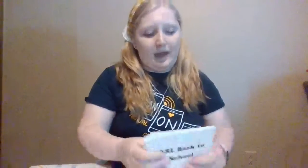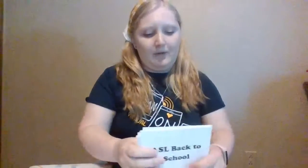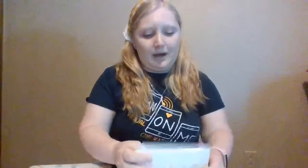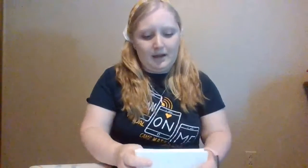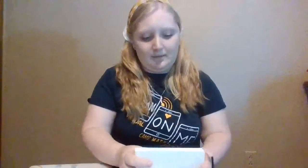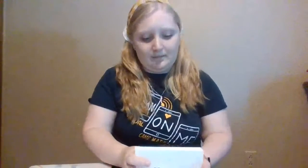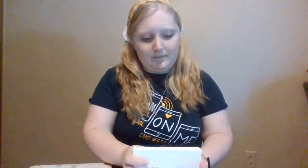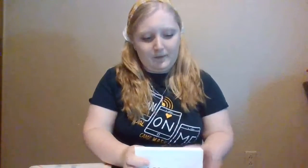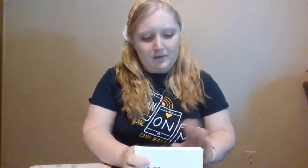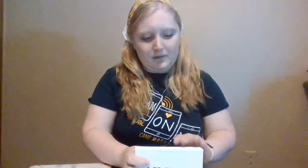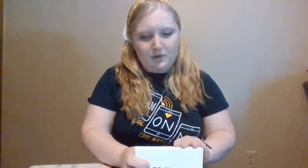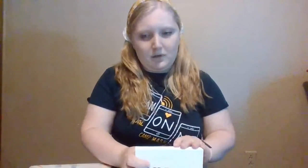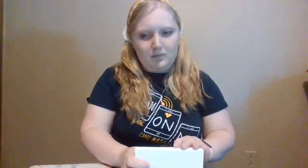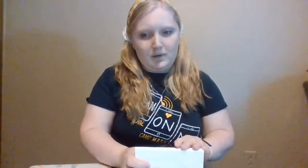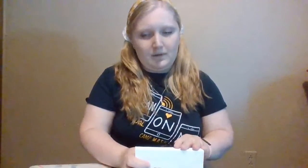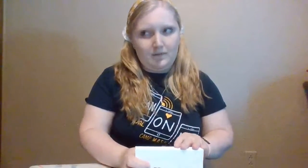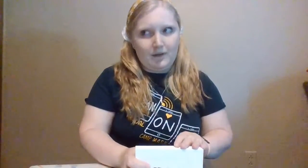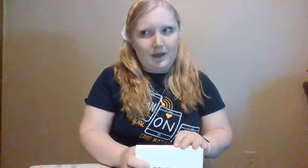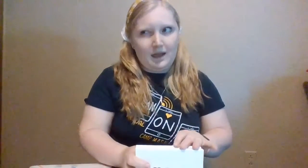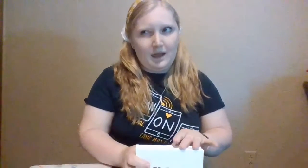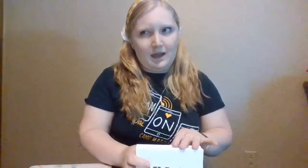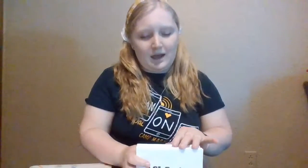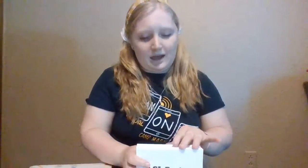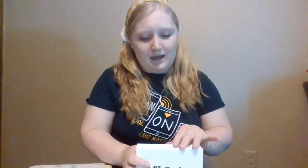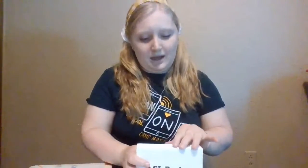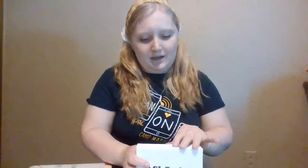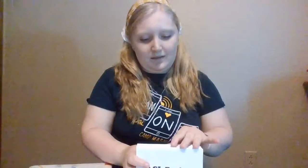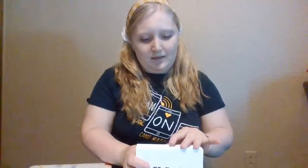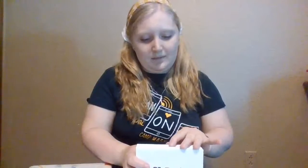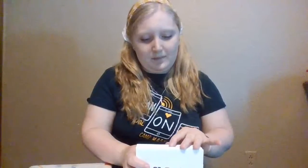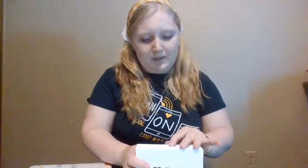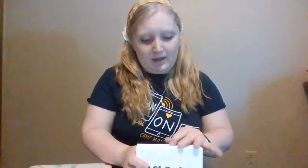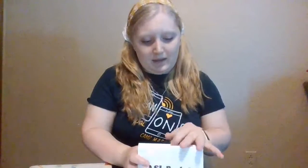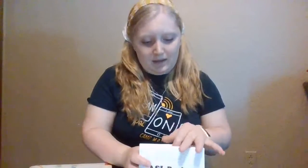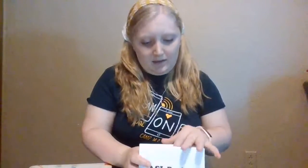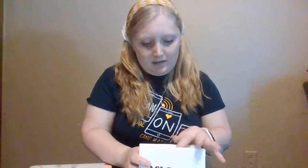Okay, ready? Now find something